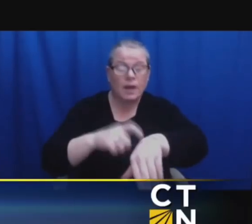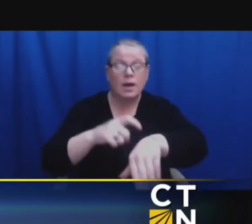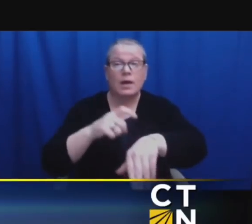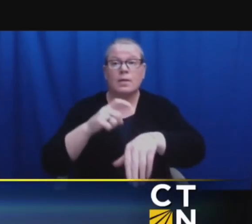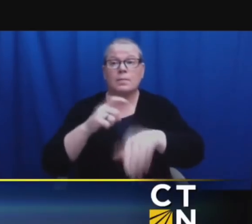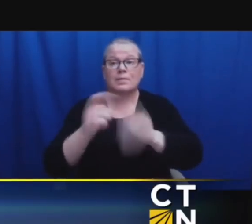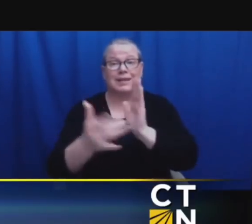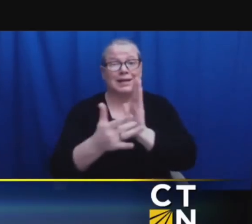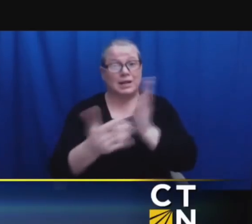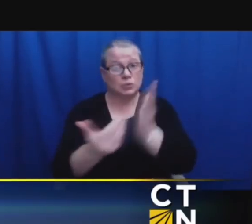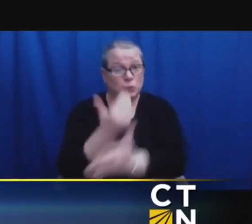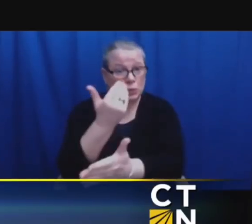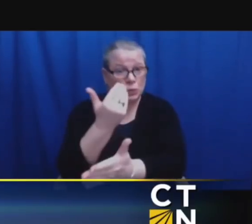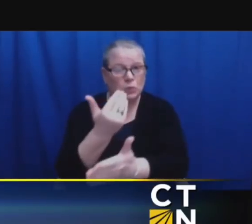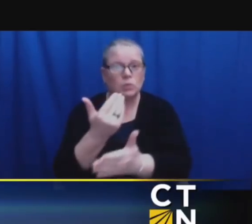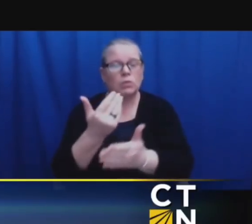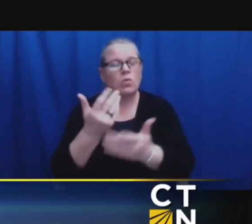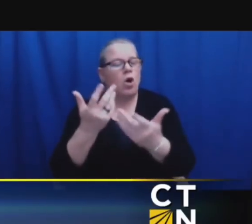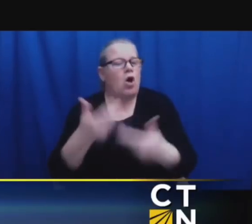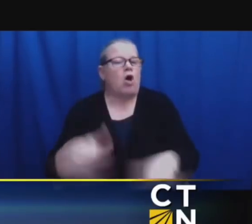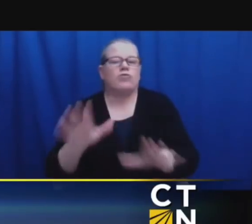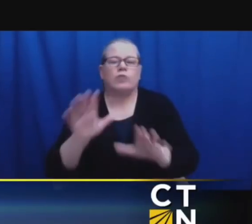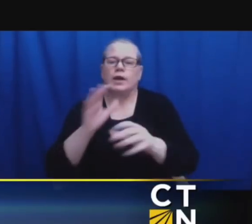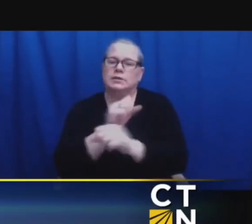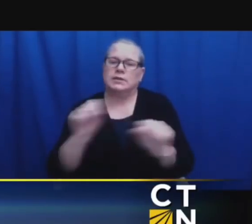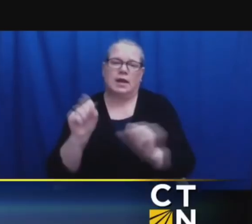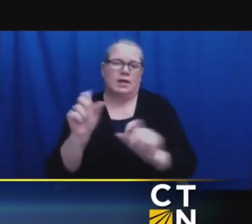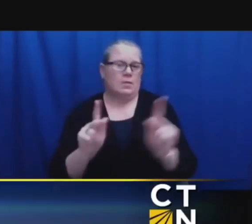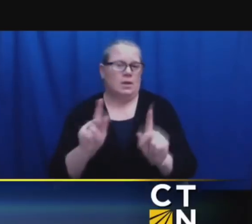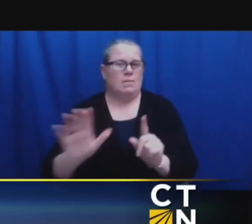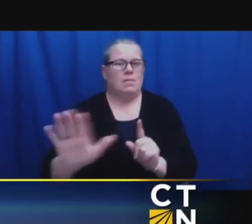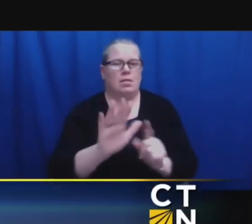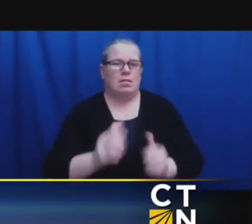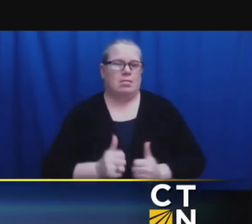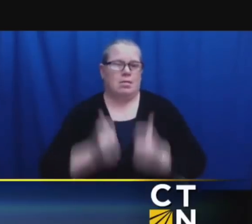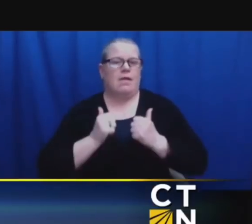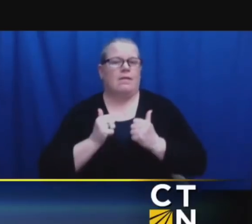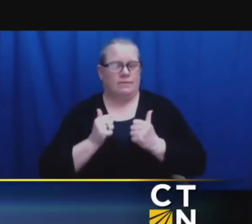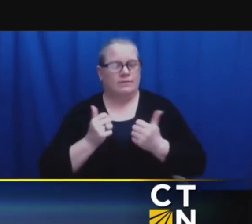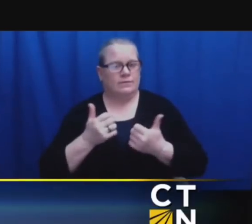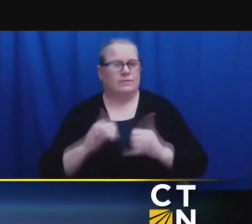already saving lives. What makes it